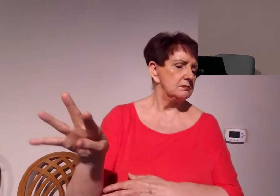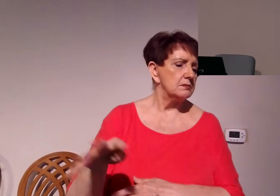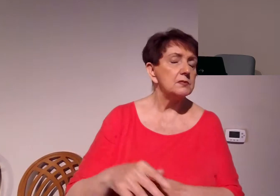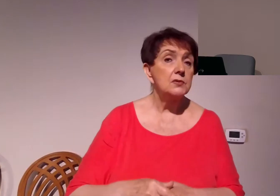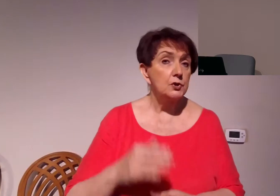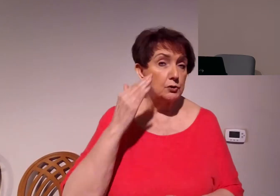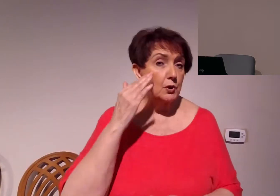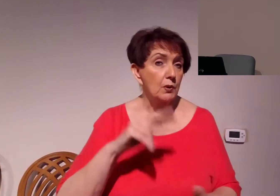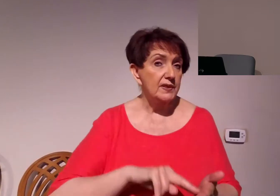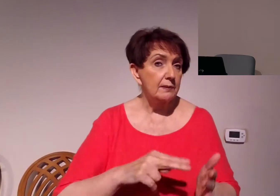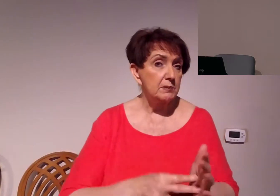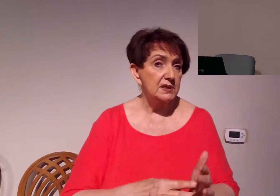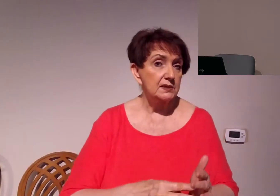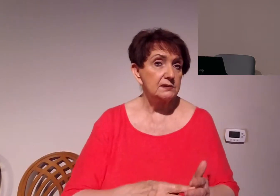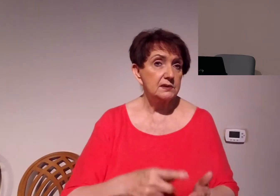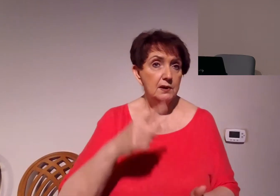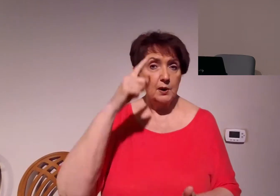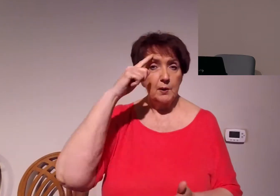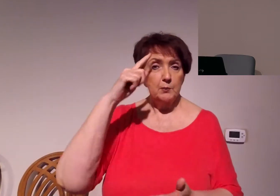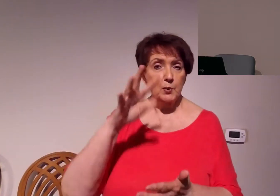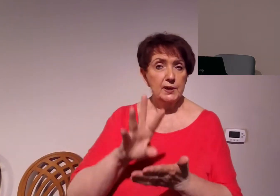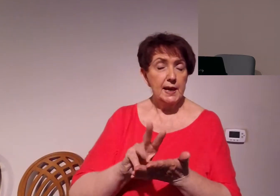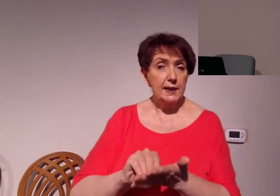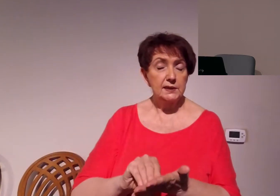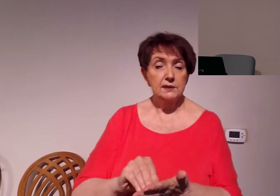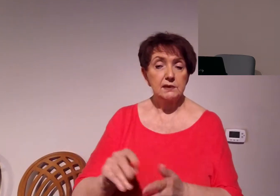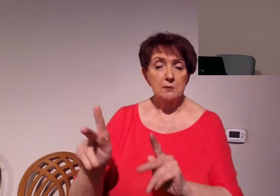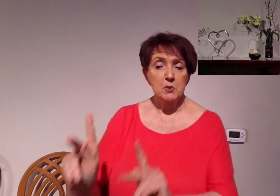Shunning is the pretense that somebody doesn't exist